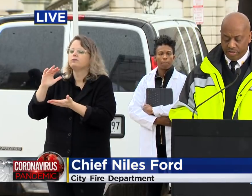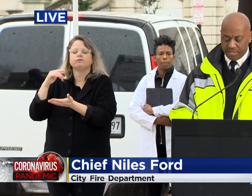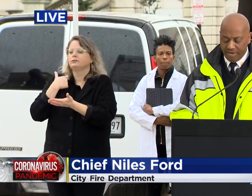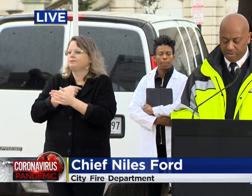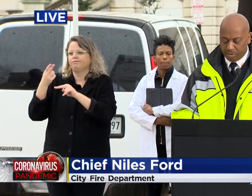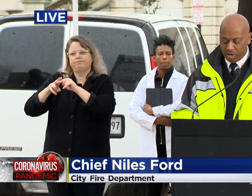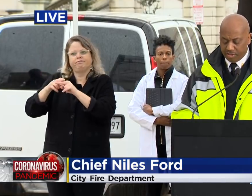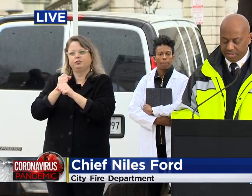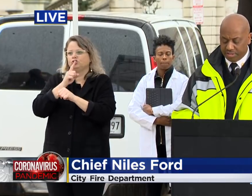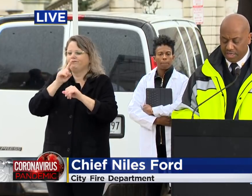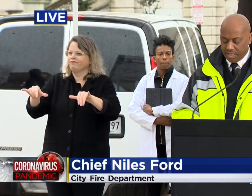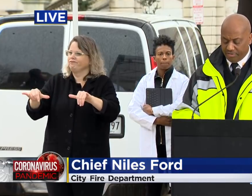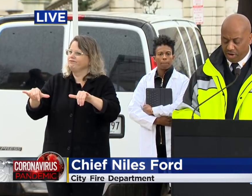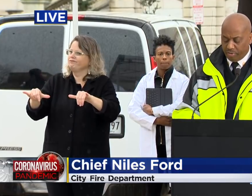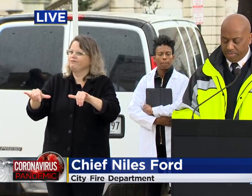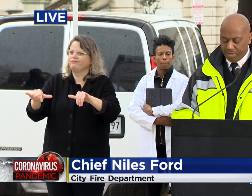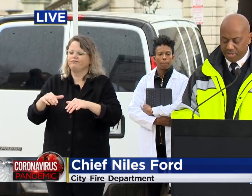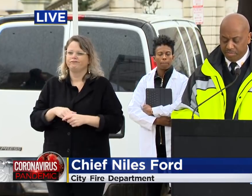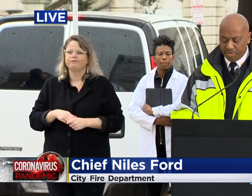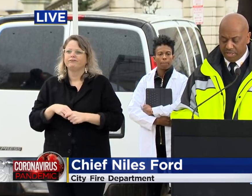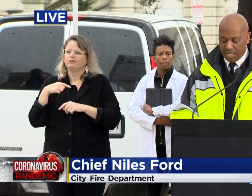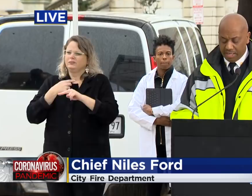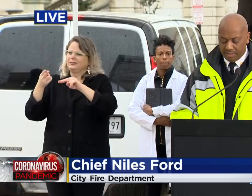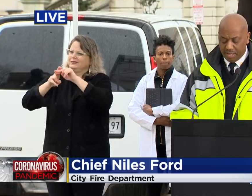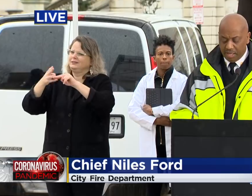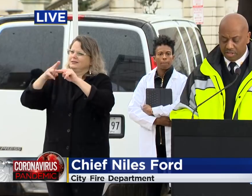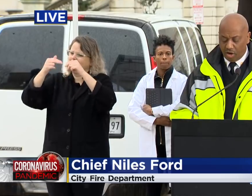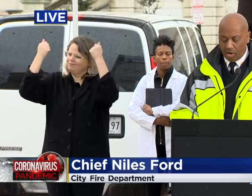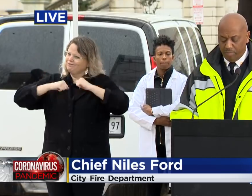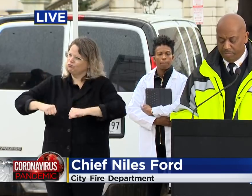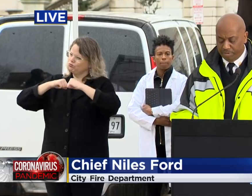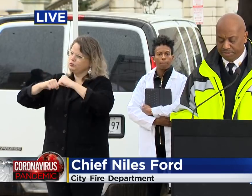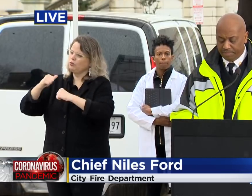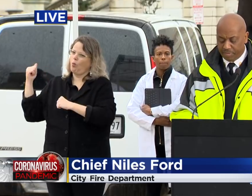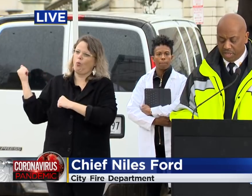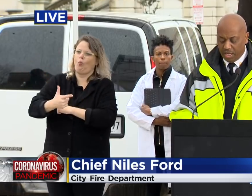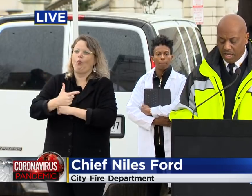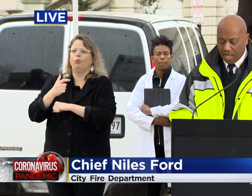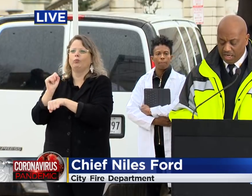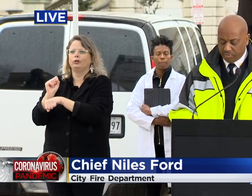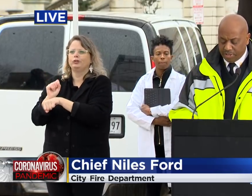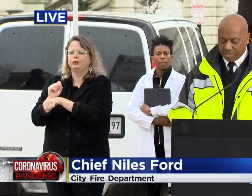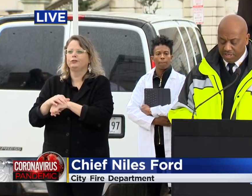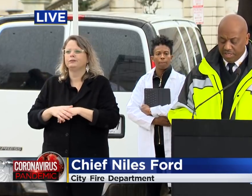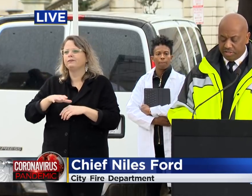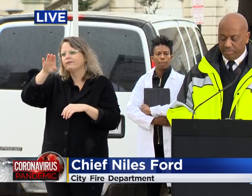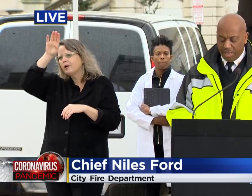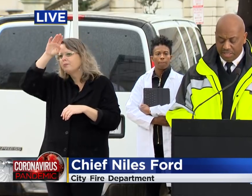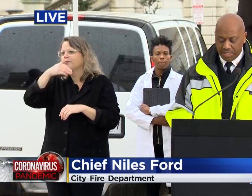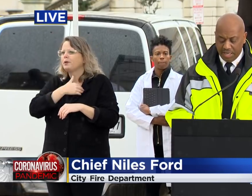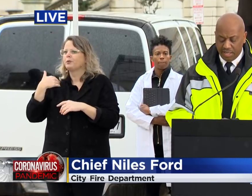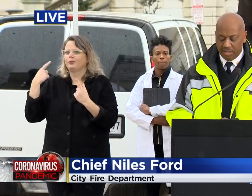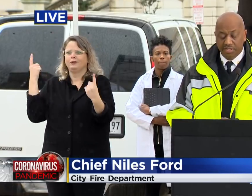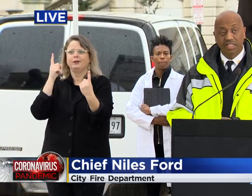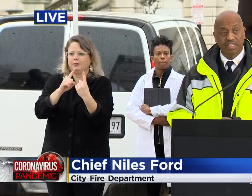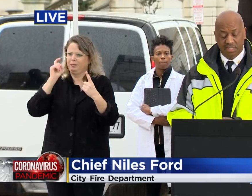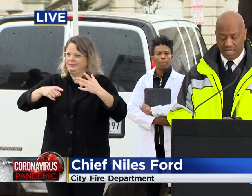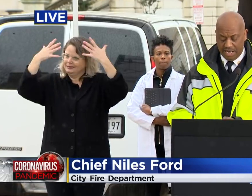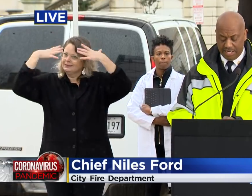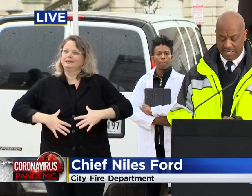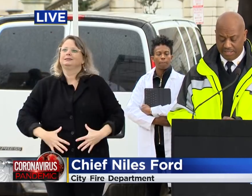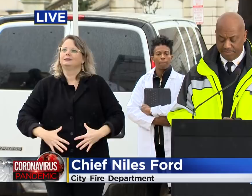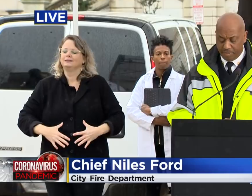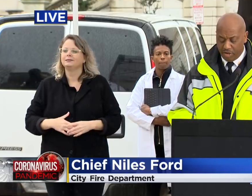the current safety precautions that have already been communicated to all members as we continue to maintain